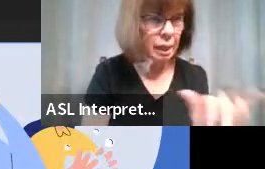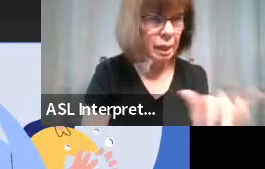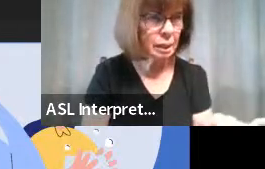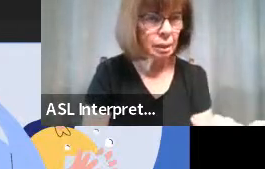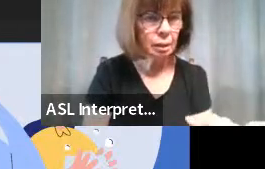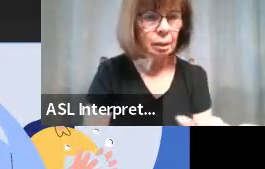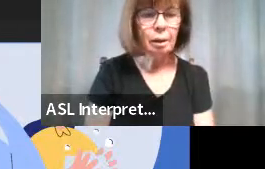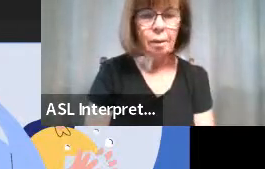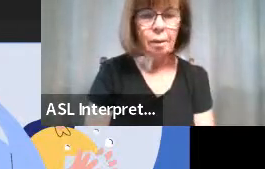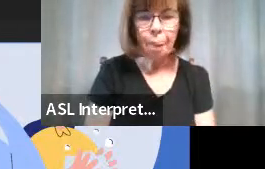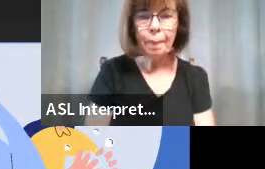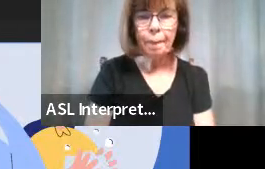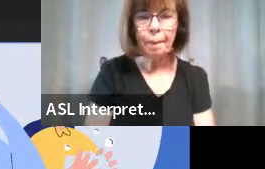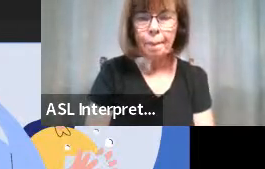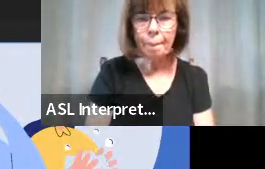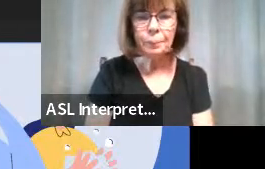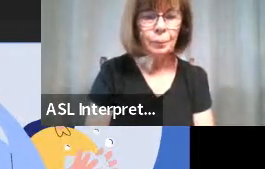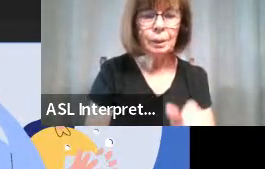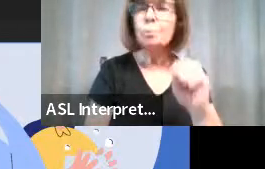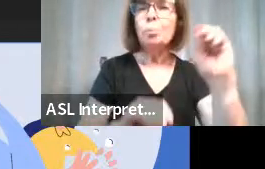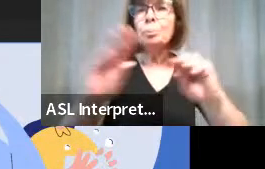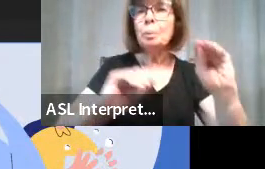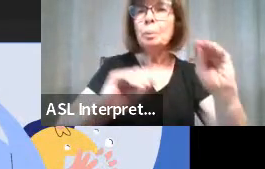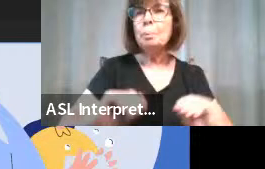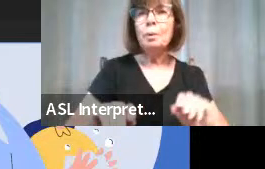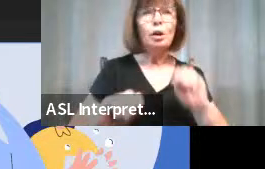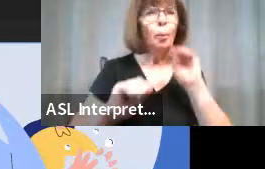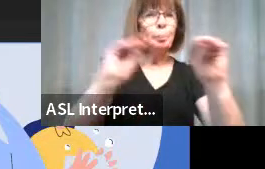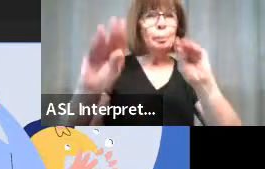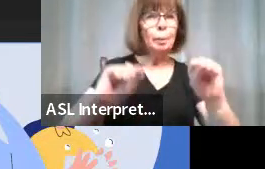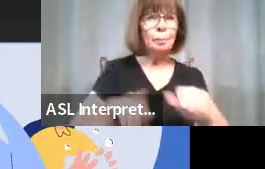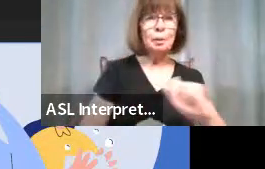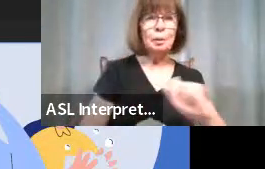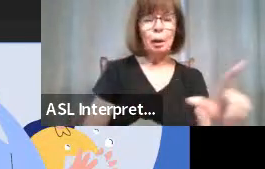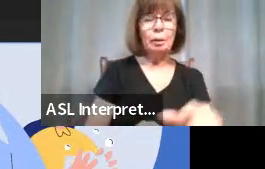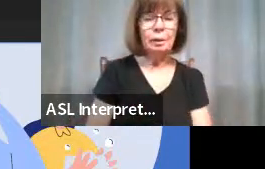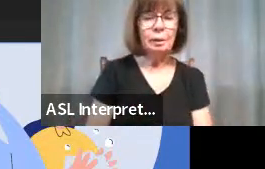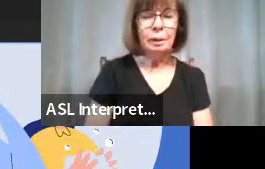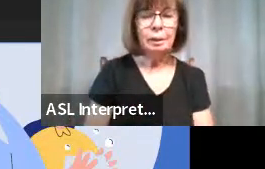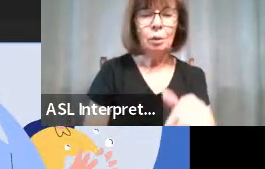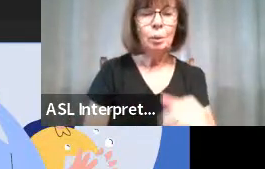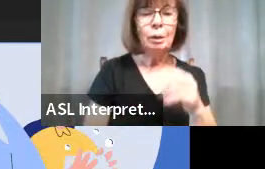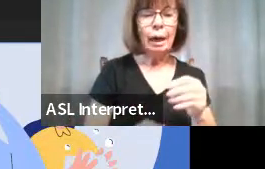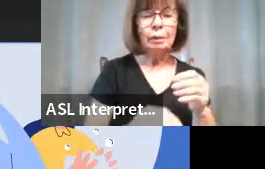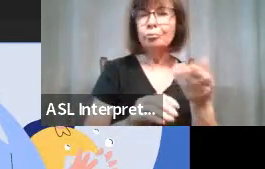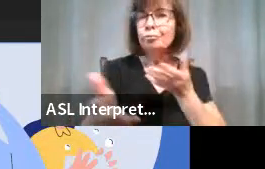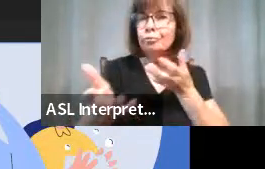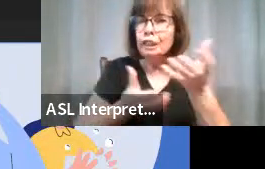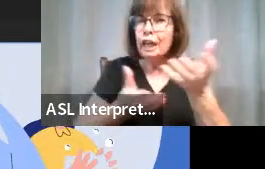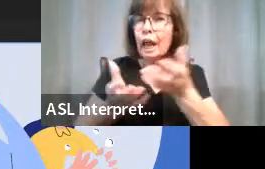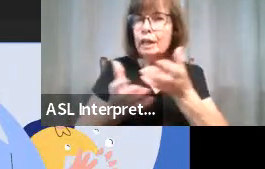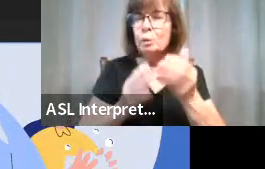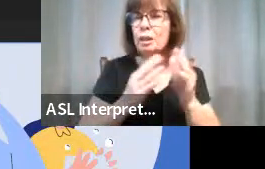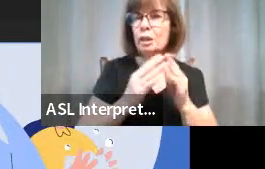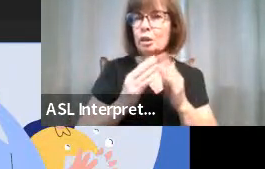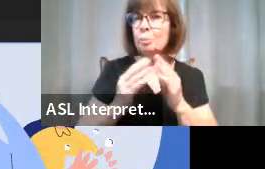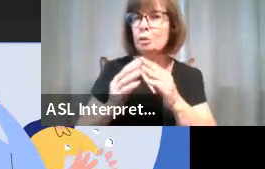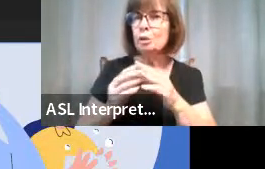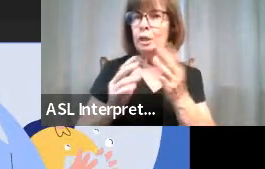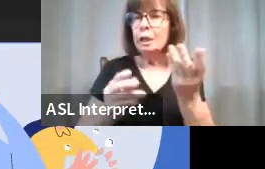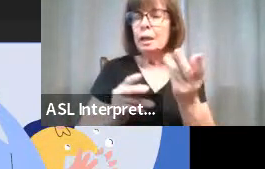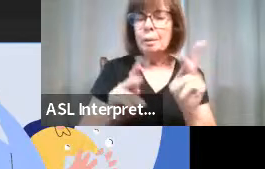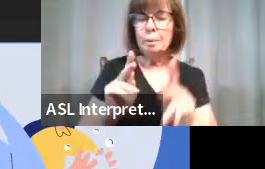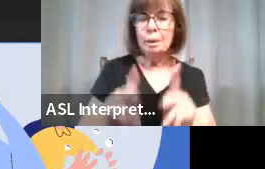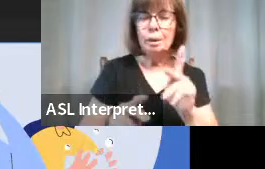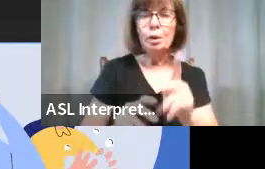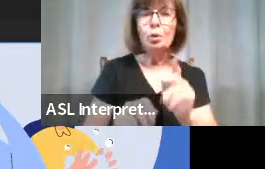them all on the page. There you go. Yeah, perfect. Engaging with the community members, working with more outreach,